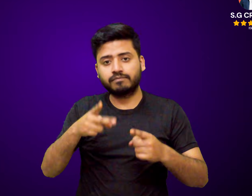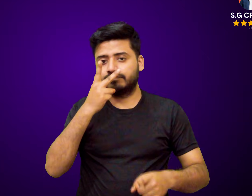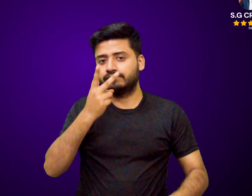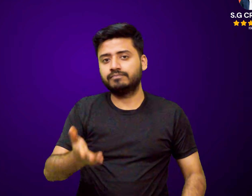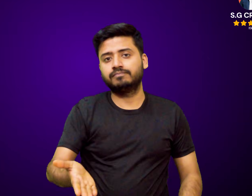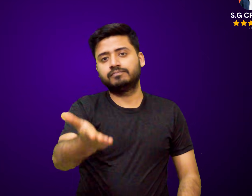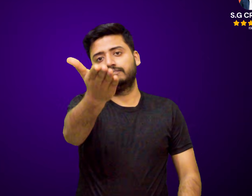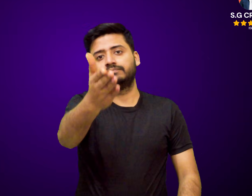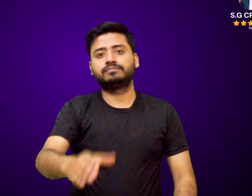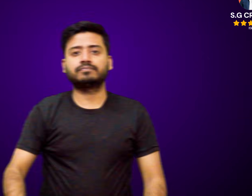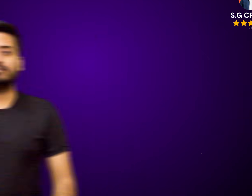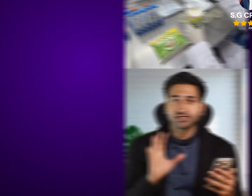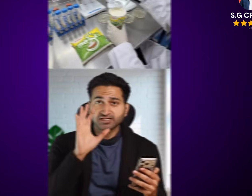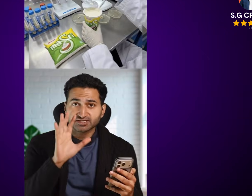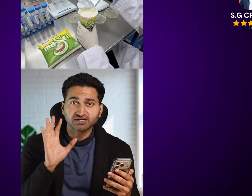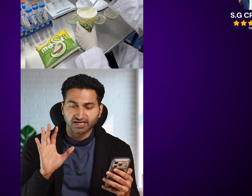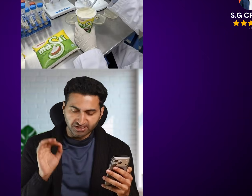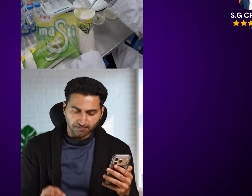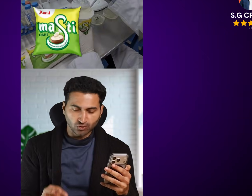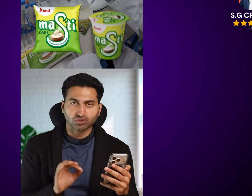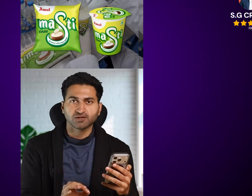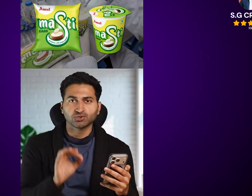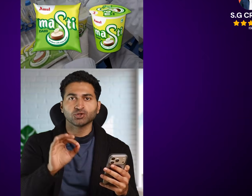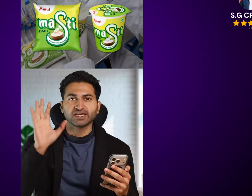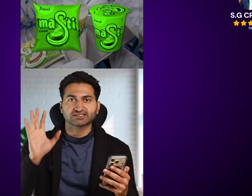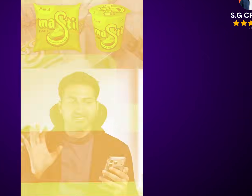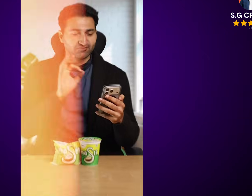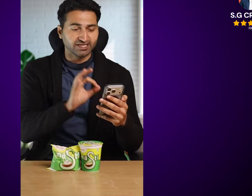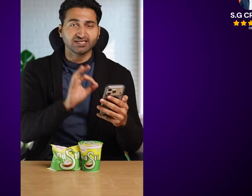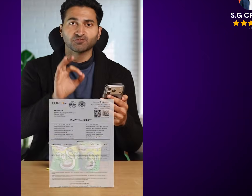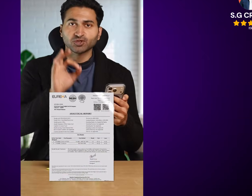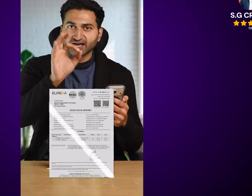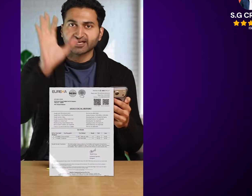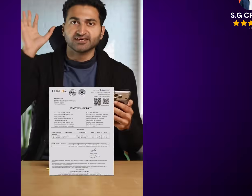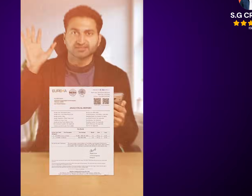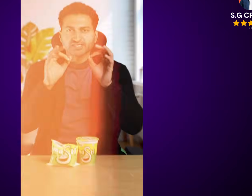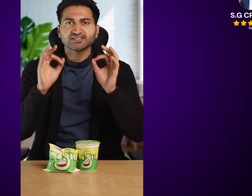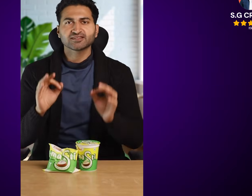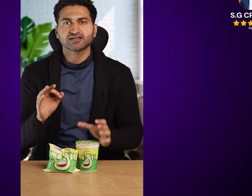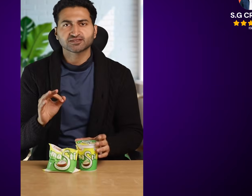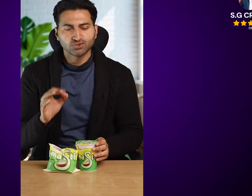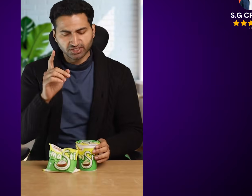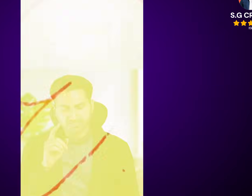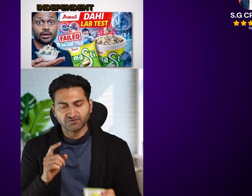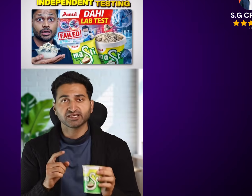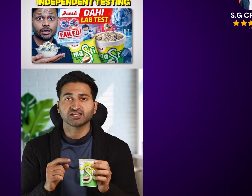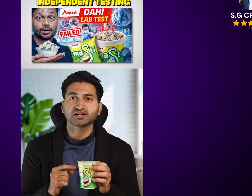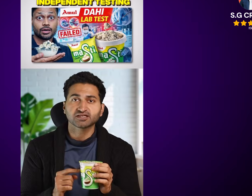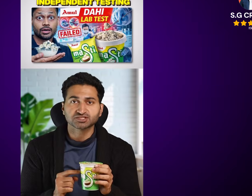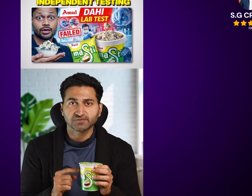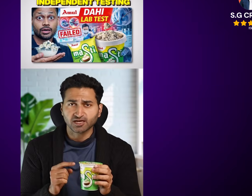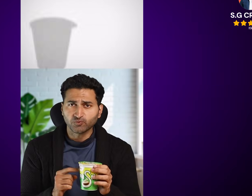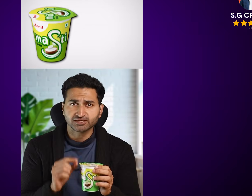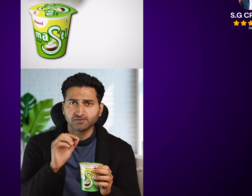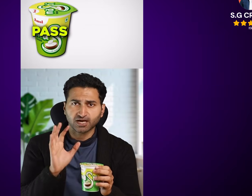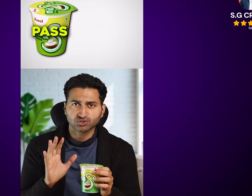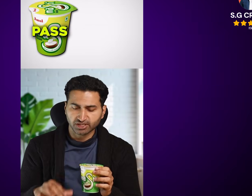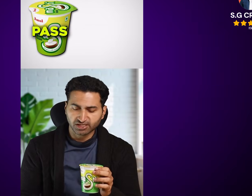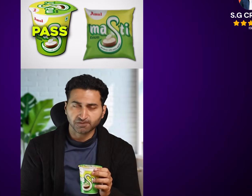are safe to consume, addressing previous concerns where a pouch sample reportedly failed microbiological tests. Test